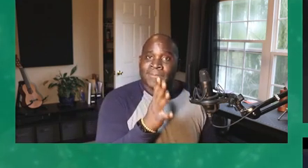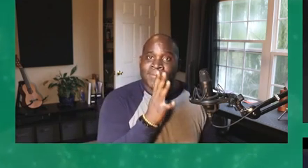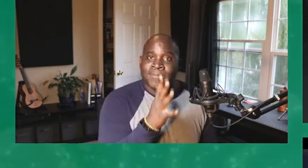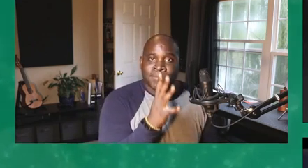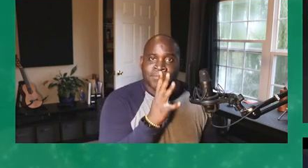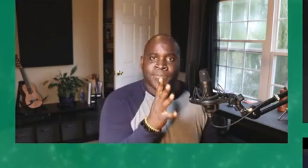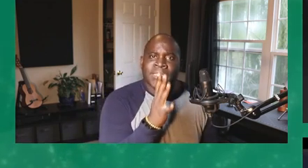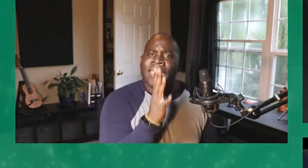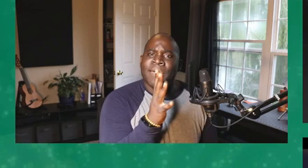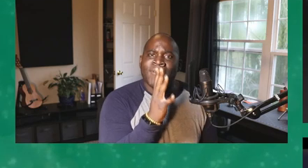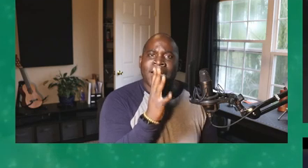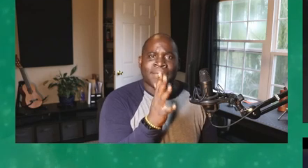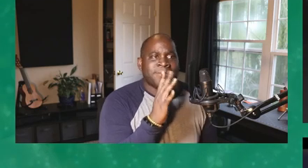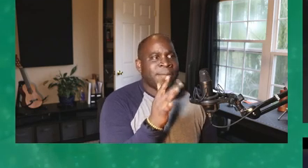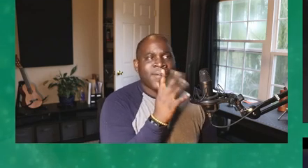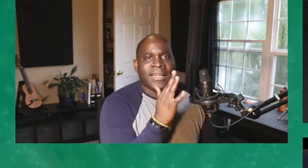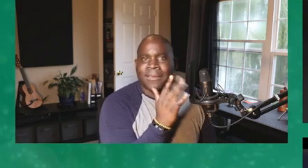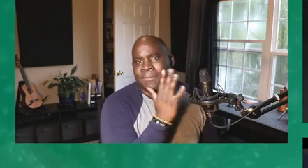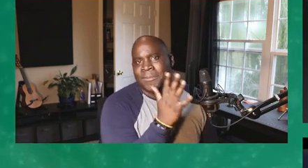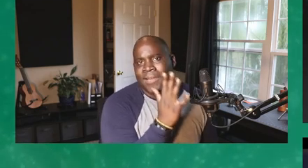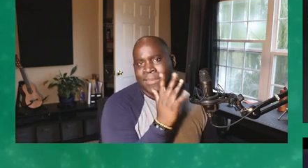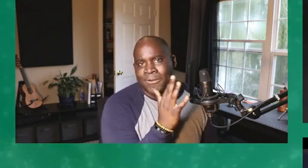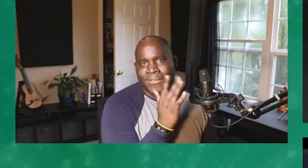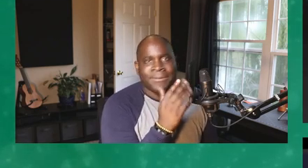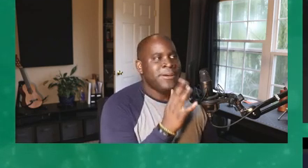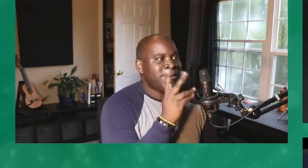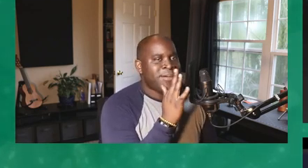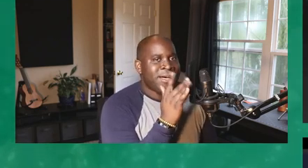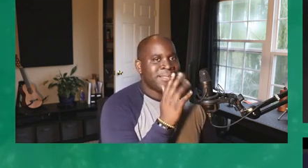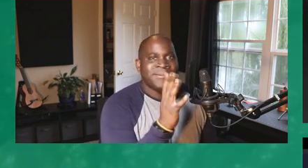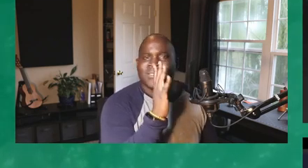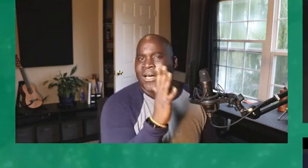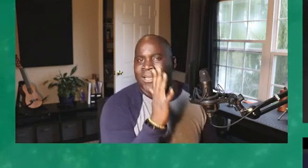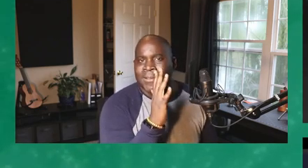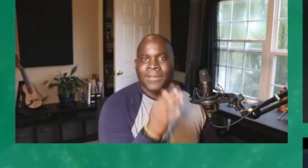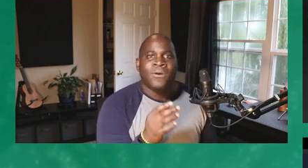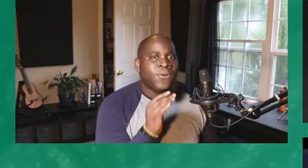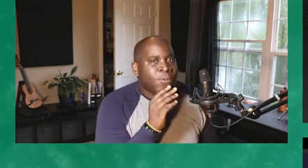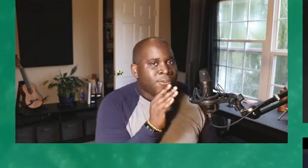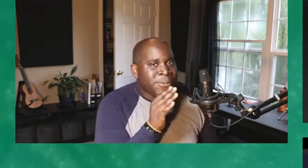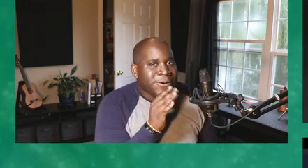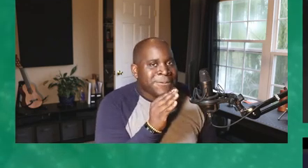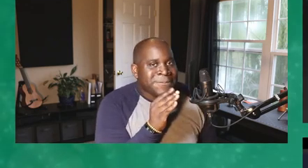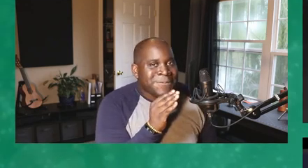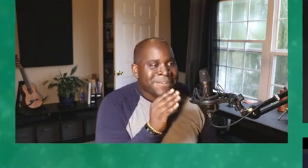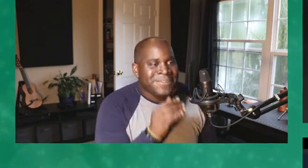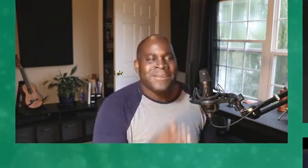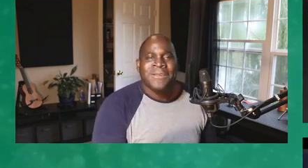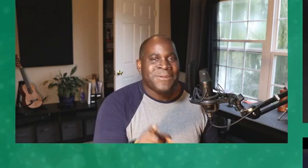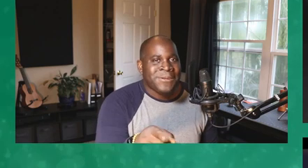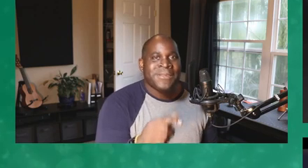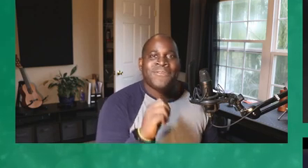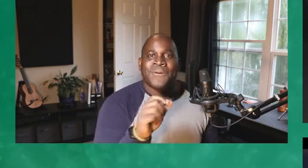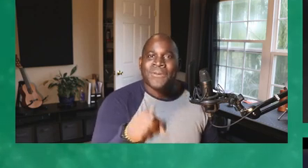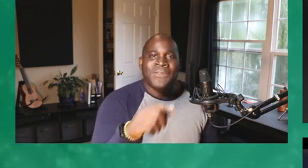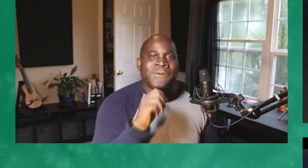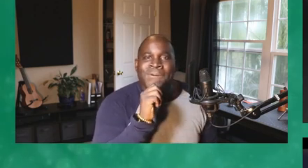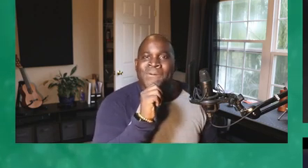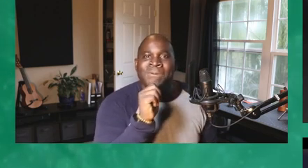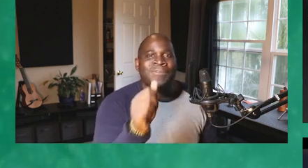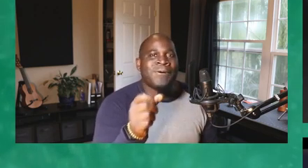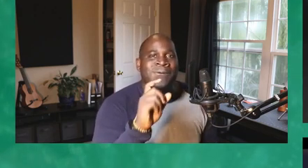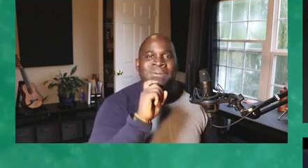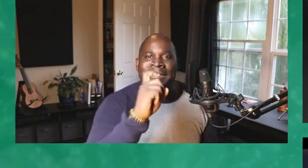Talk. Hey, I'm talking. I'm a talking person. Talk, whisper. So